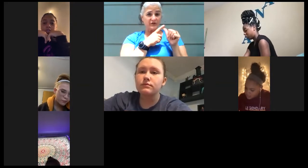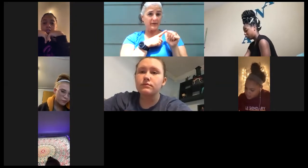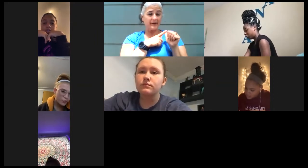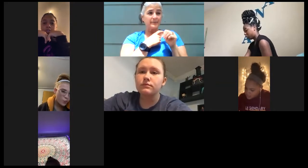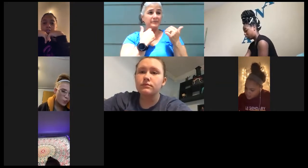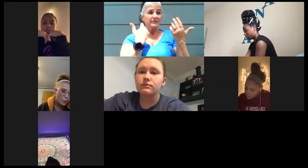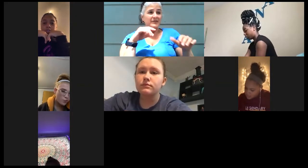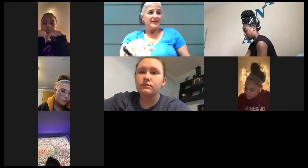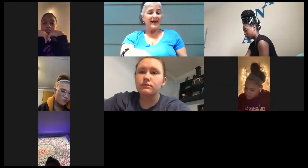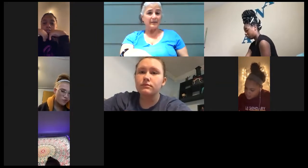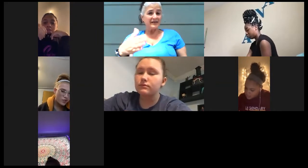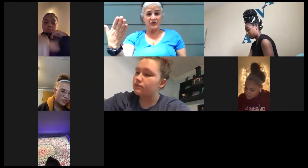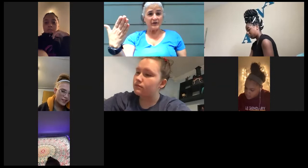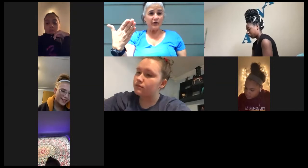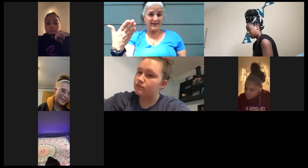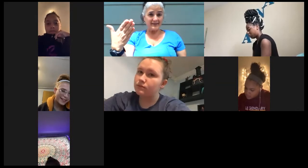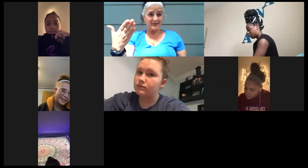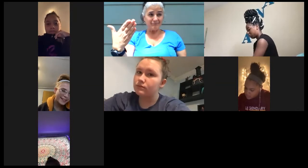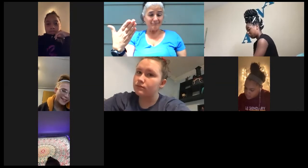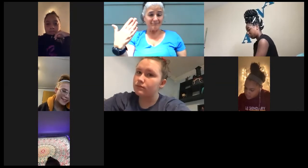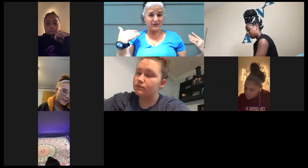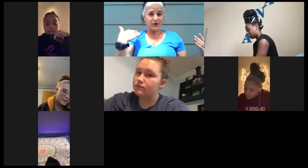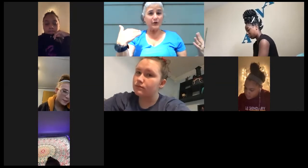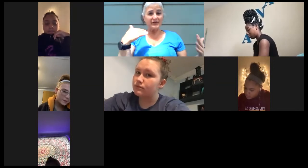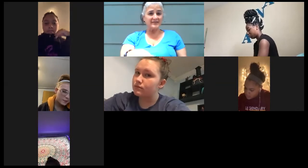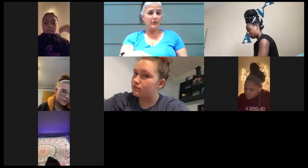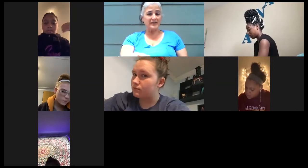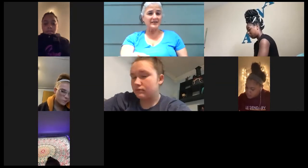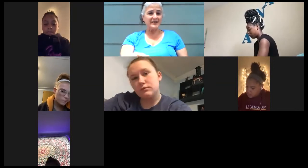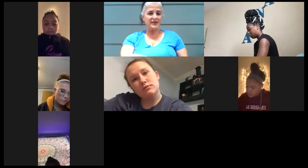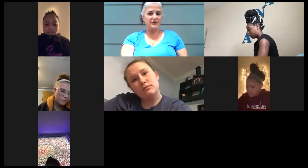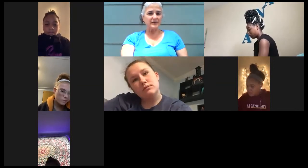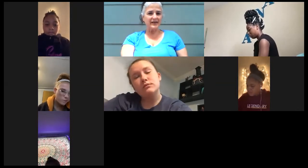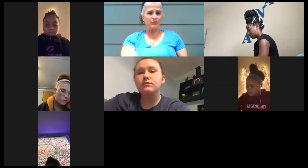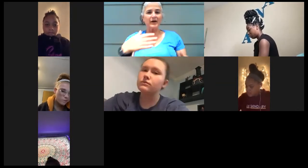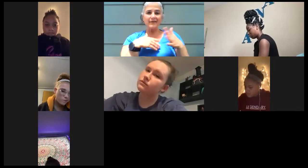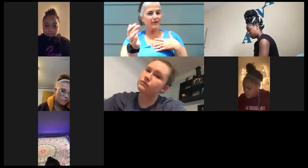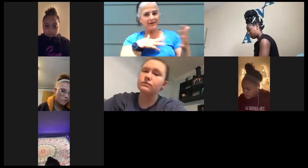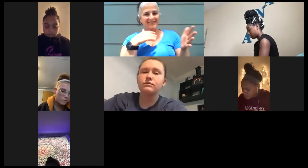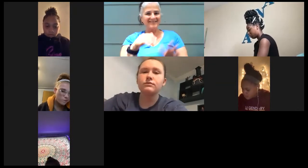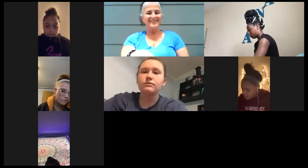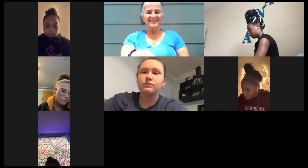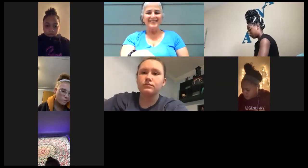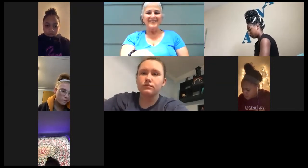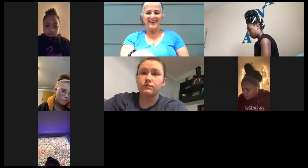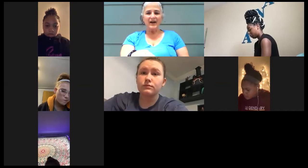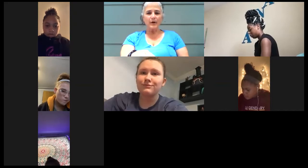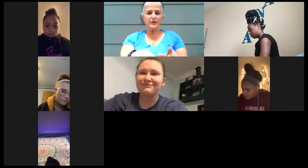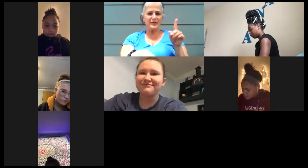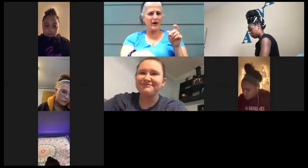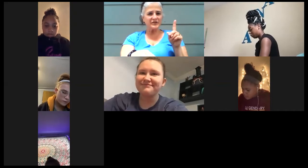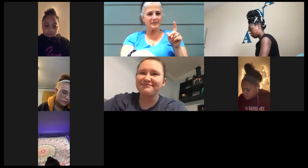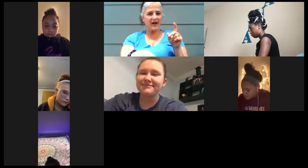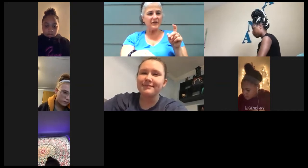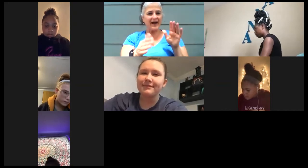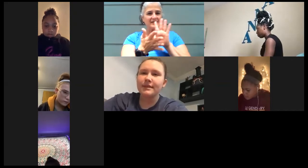July 1st for me, and I'm gonna have turning grades. So this is not one of these things you can be like, whatever. Are